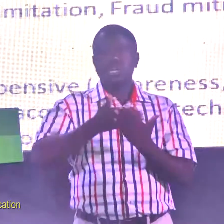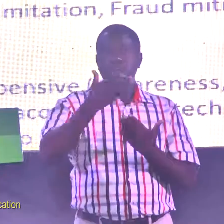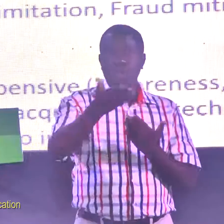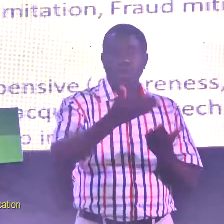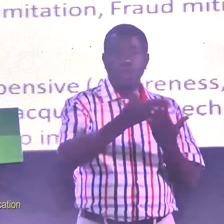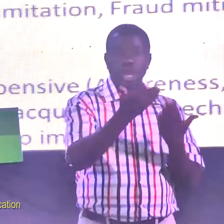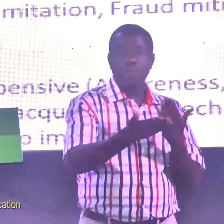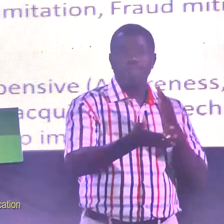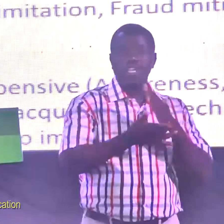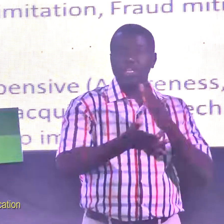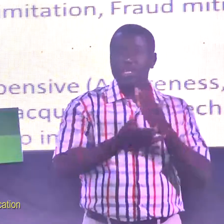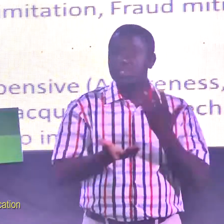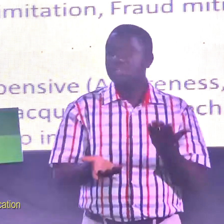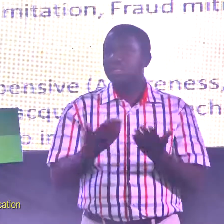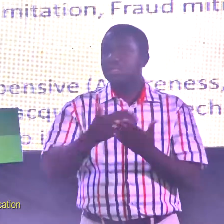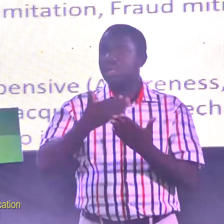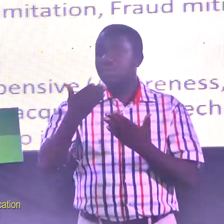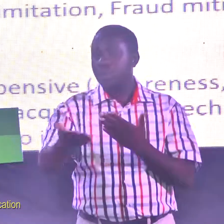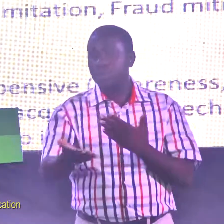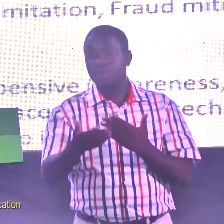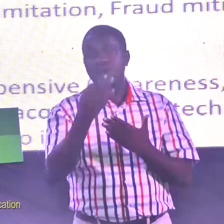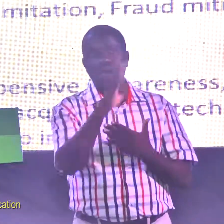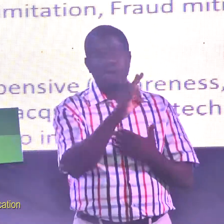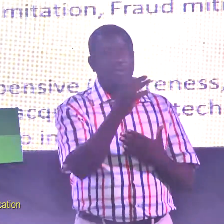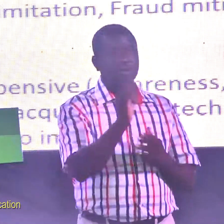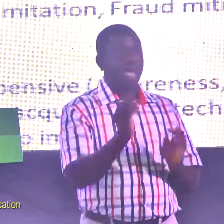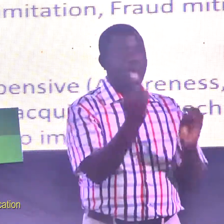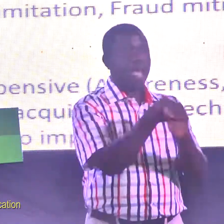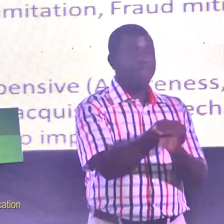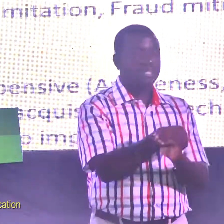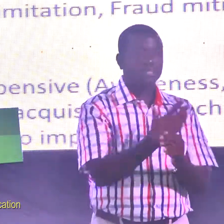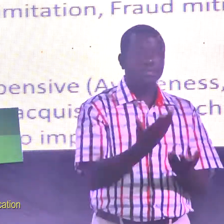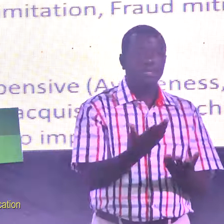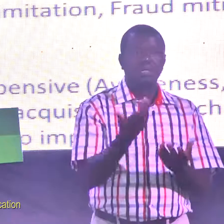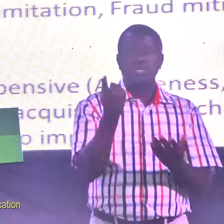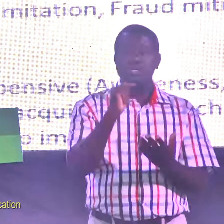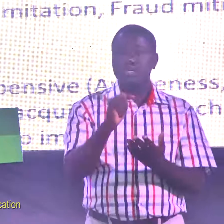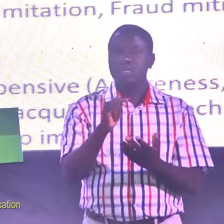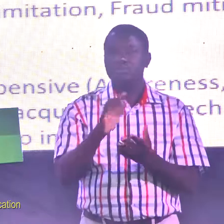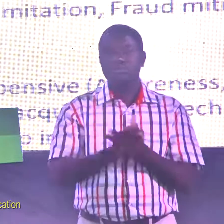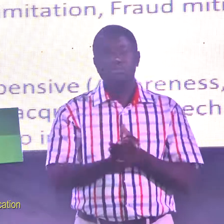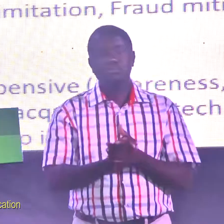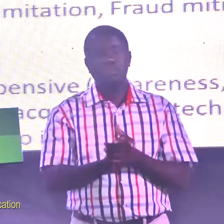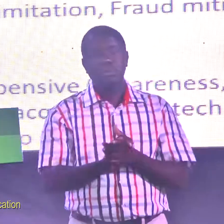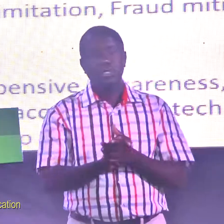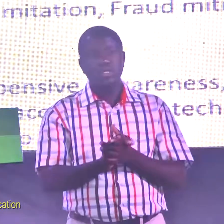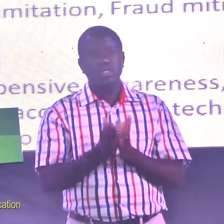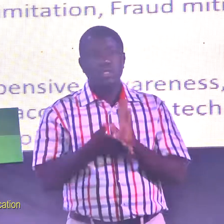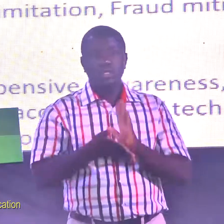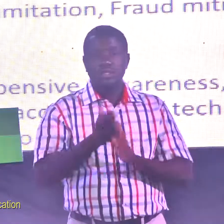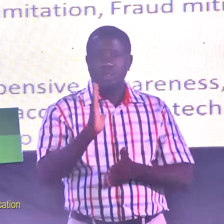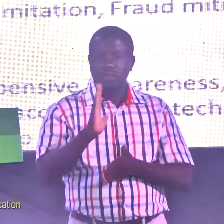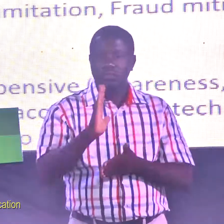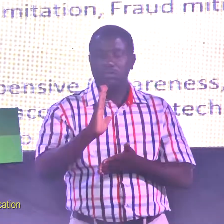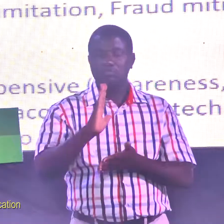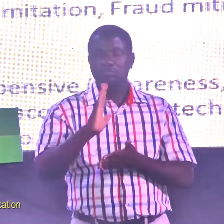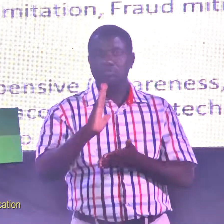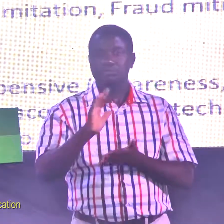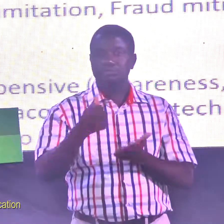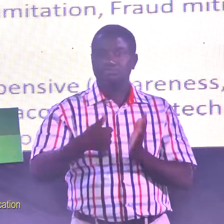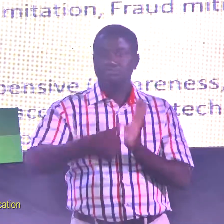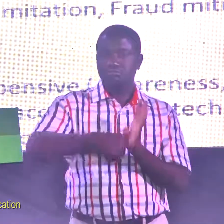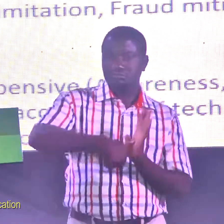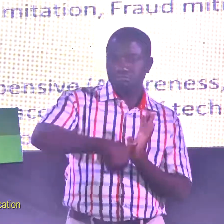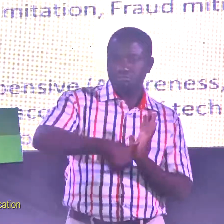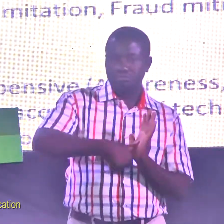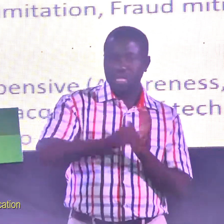of technology, the procurement of EFIS, the automatic fingerprint identification system, and